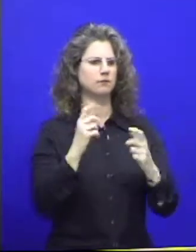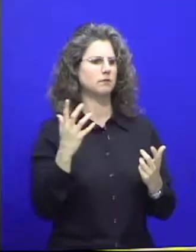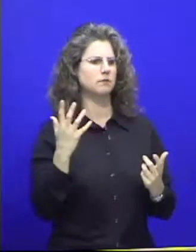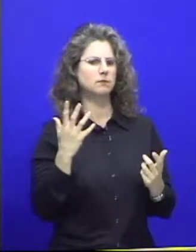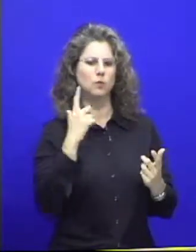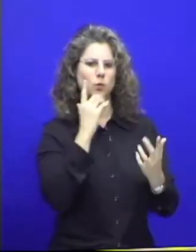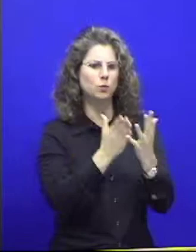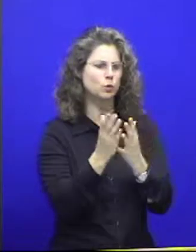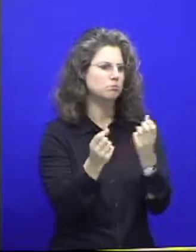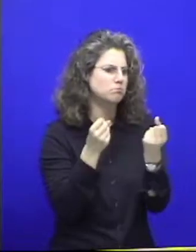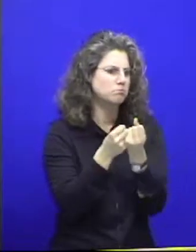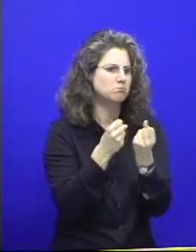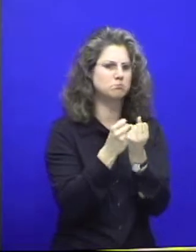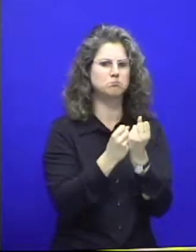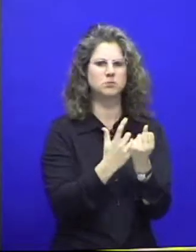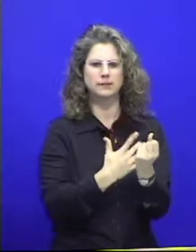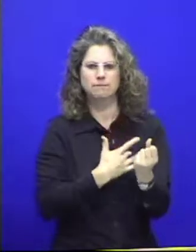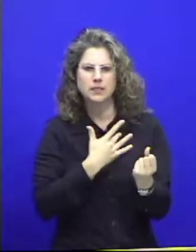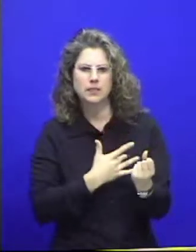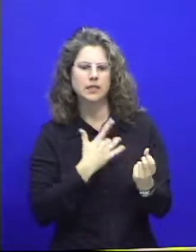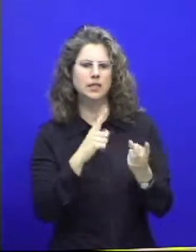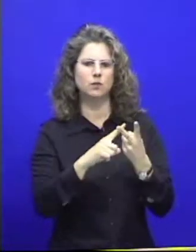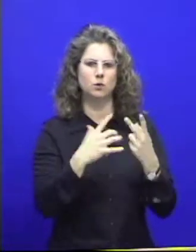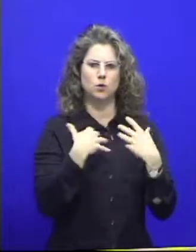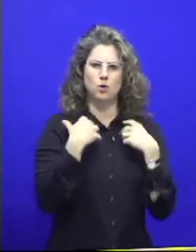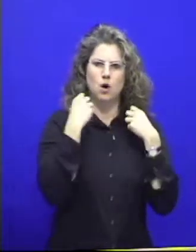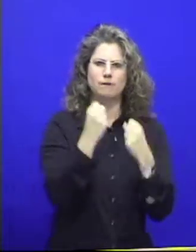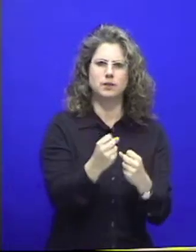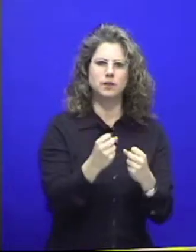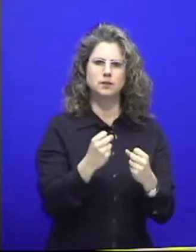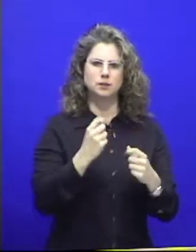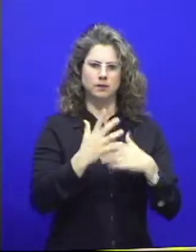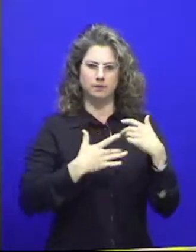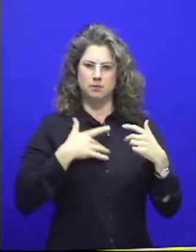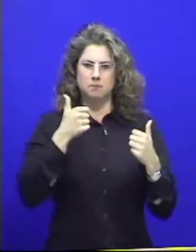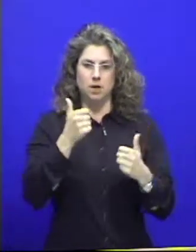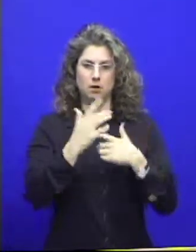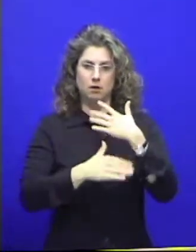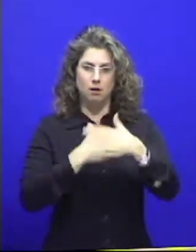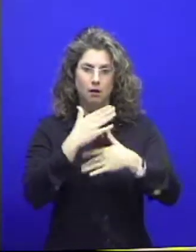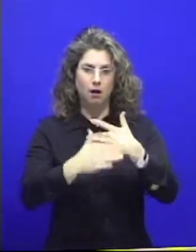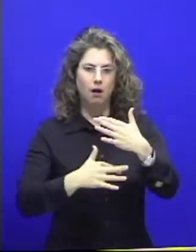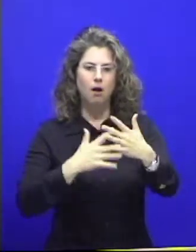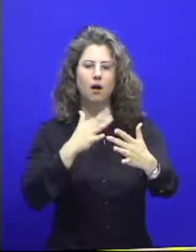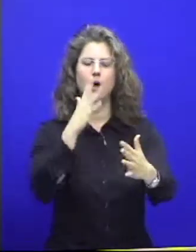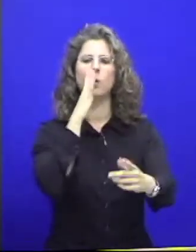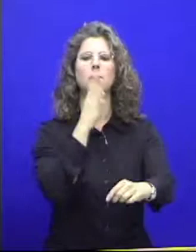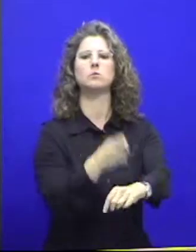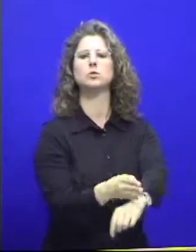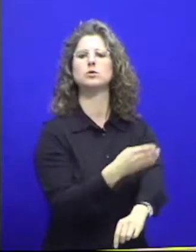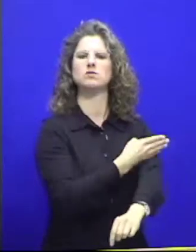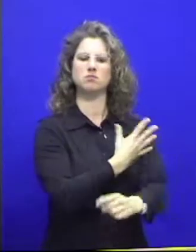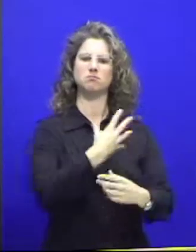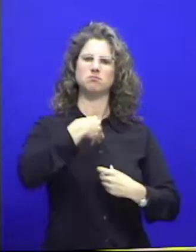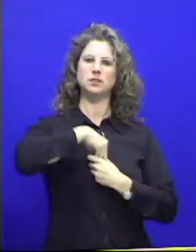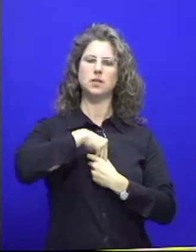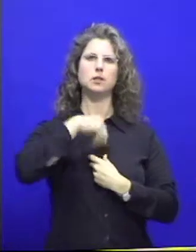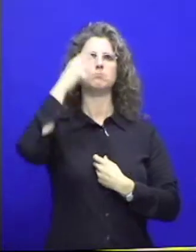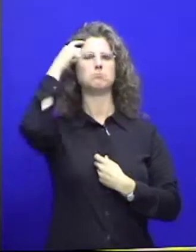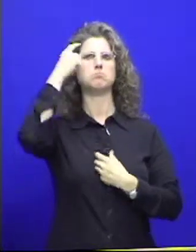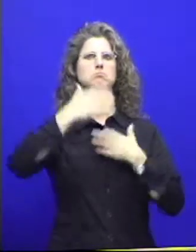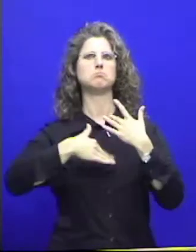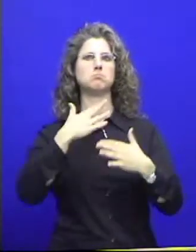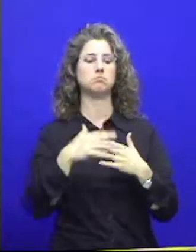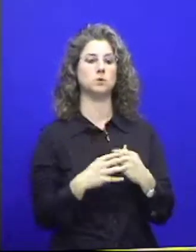care, through confidence, through just feeling better, the better for the patient. So both groups start out at the beginning, and